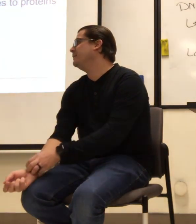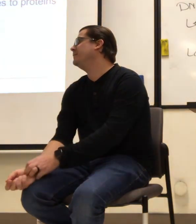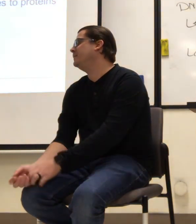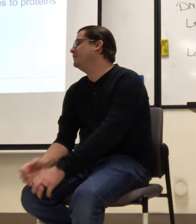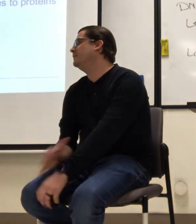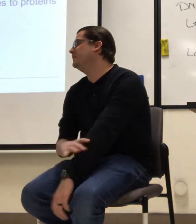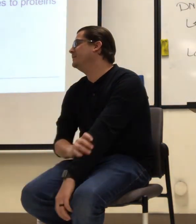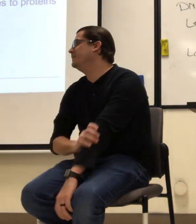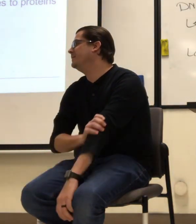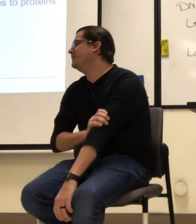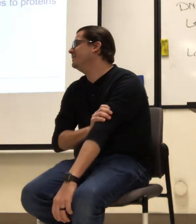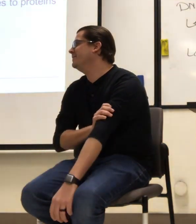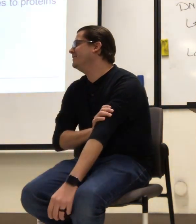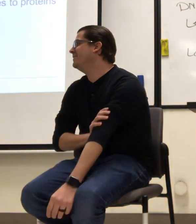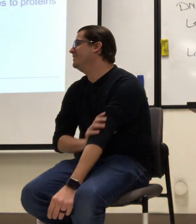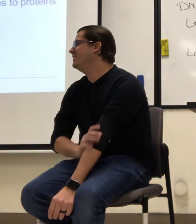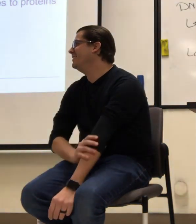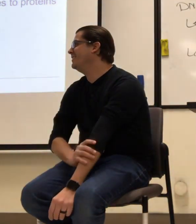I can put it in. But for that. Oh,